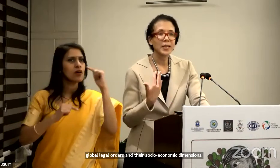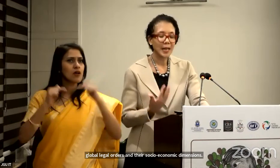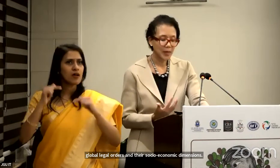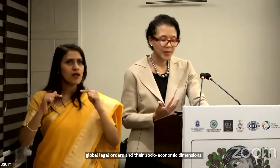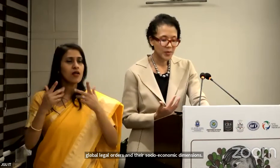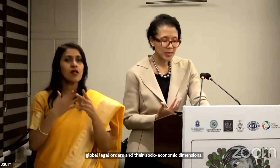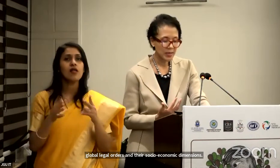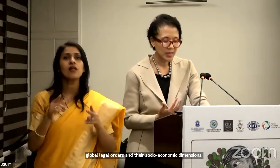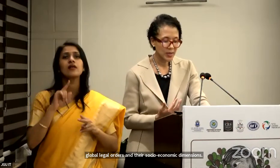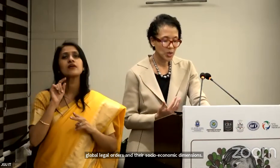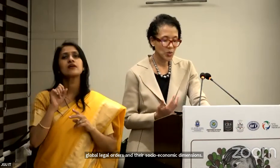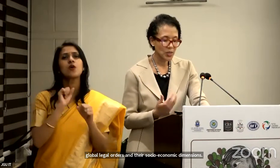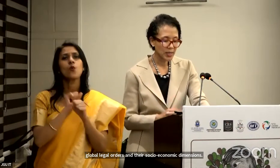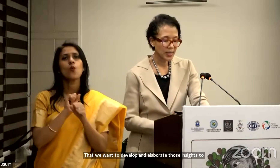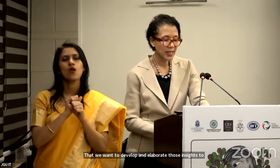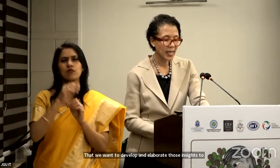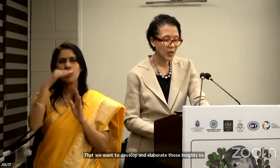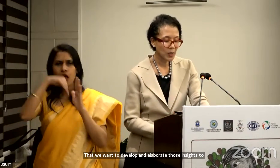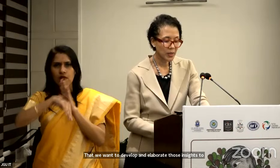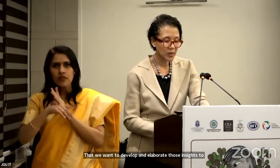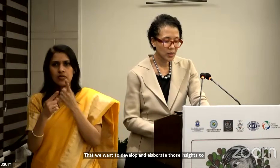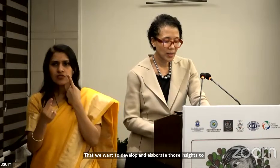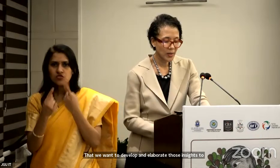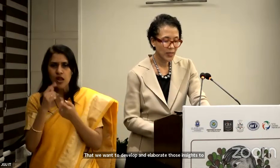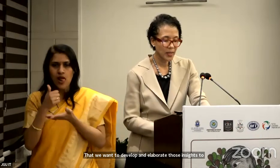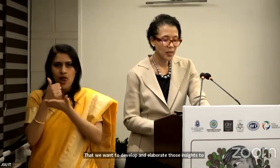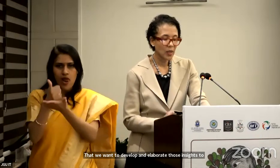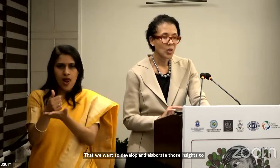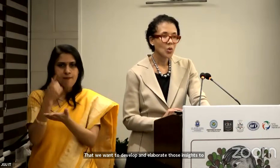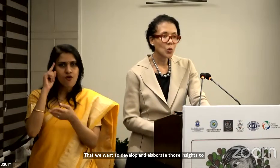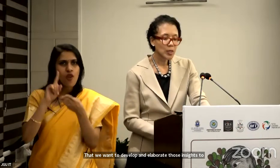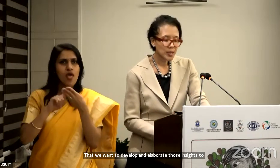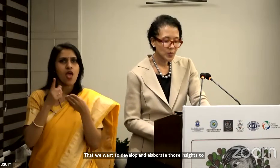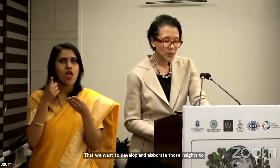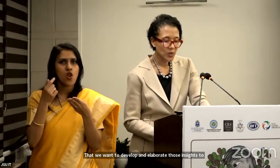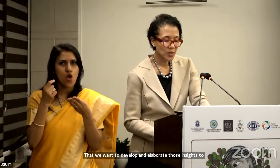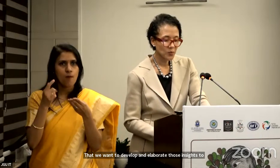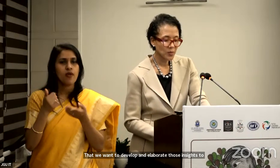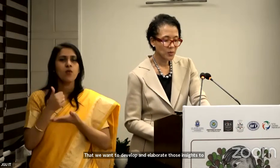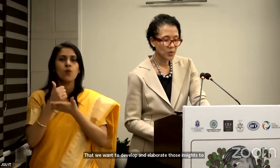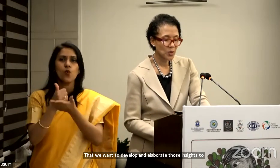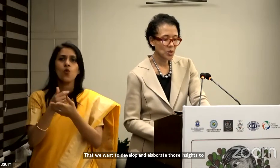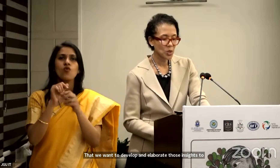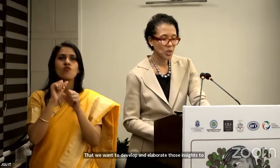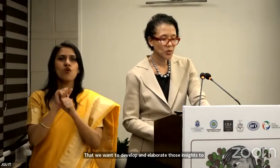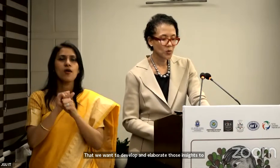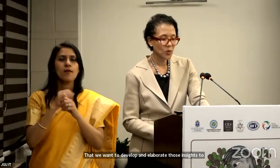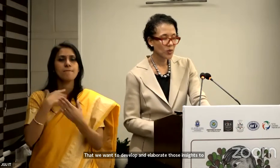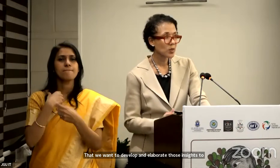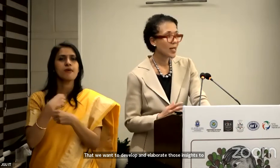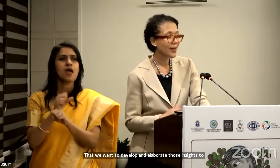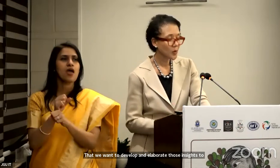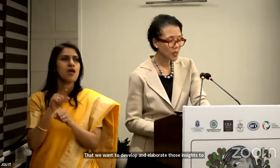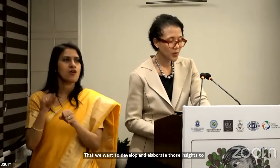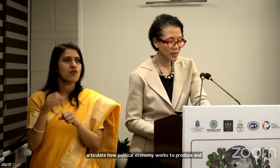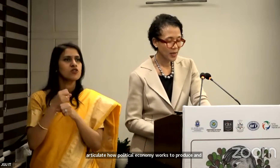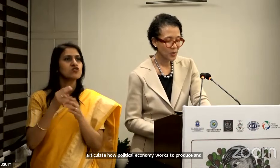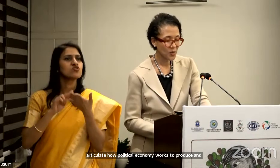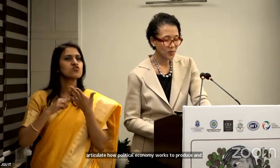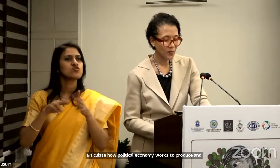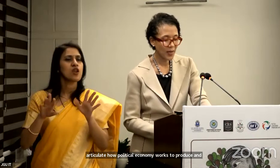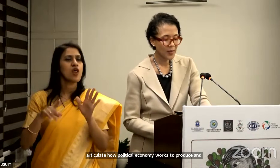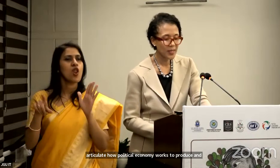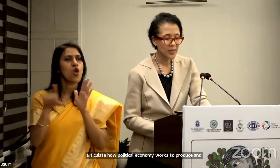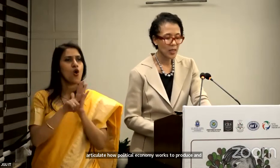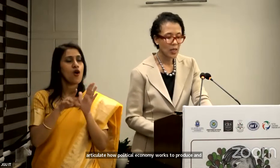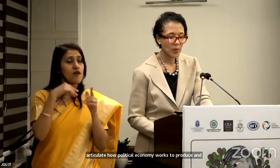and elaborate those insights to articulate how political economy works to produce and reproduce gender roles, not only within households